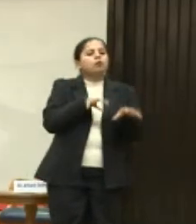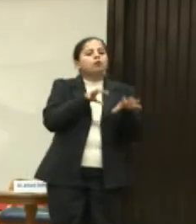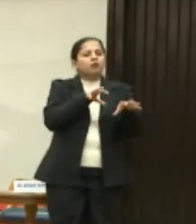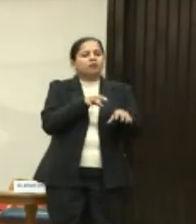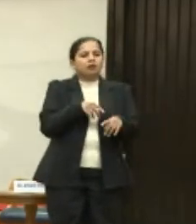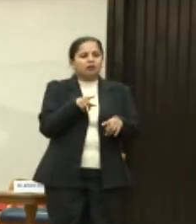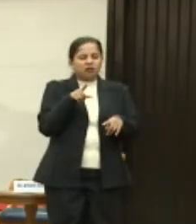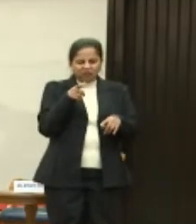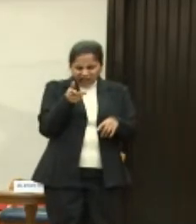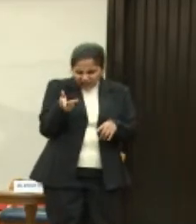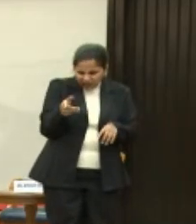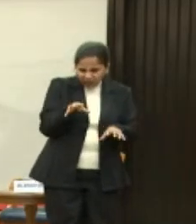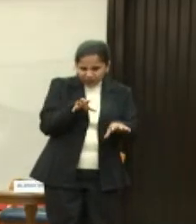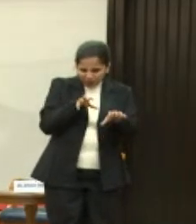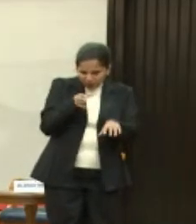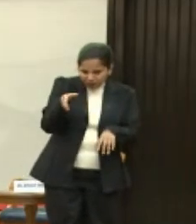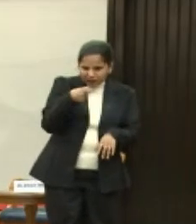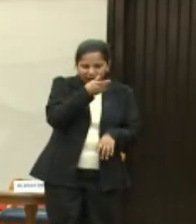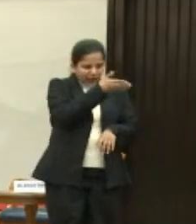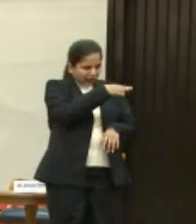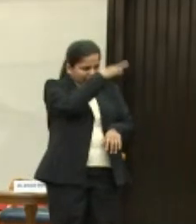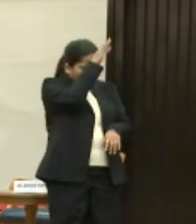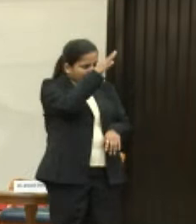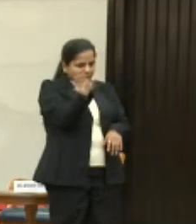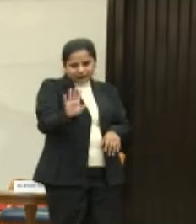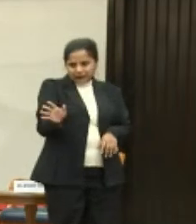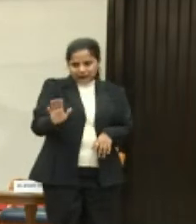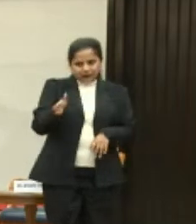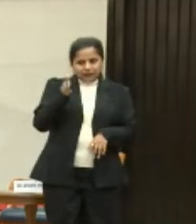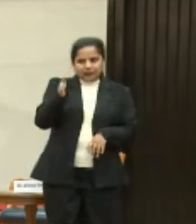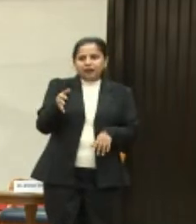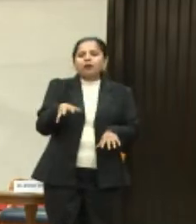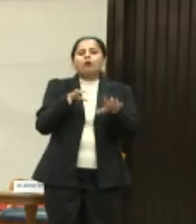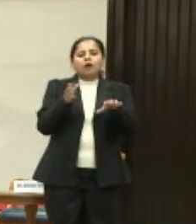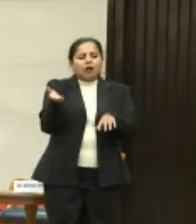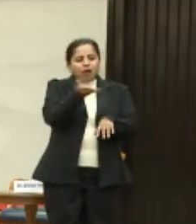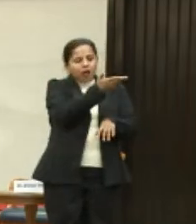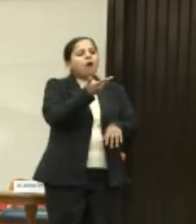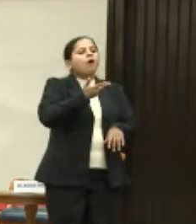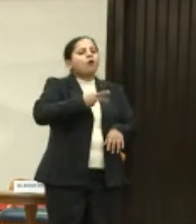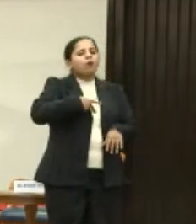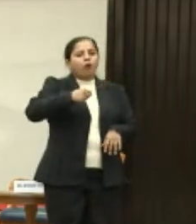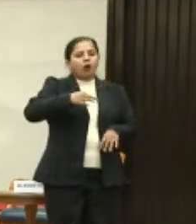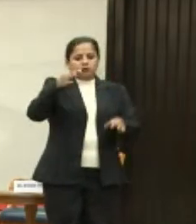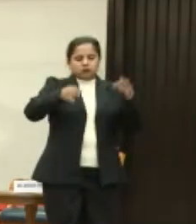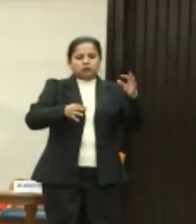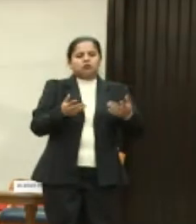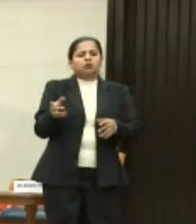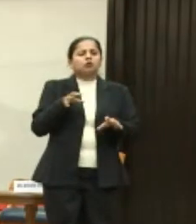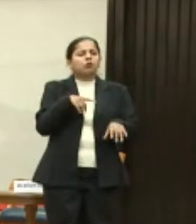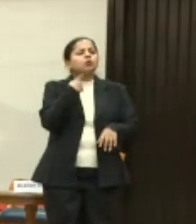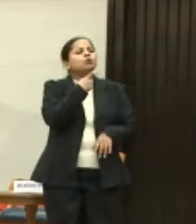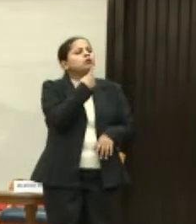Lakshmana says, a dog cannot go before a king. How can a dog go to court? Dog says, who